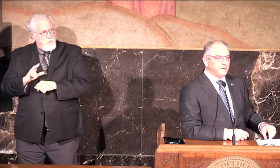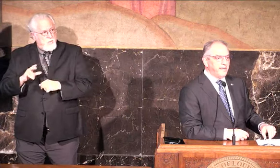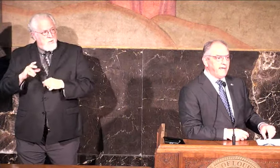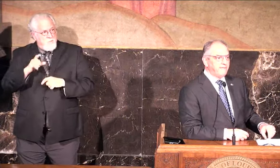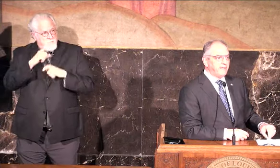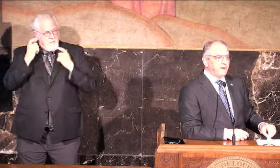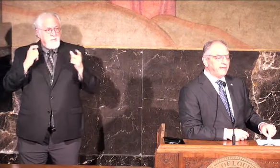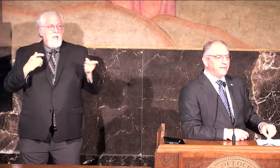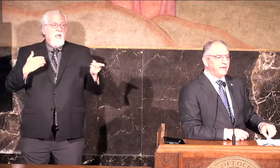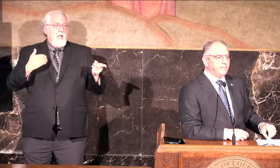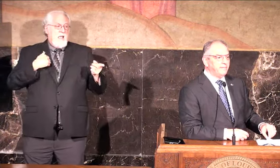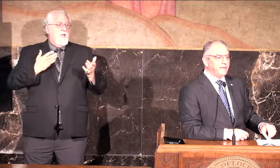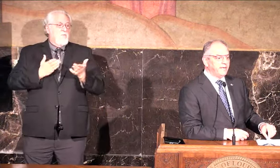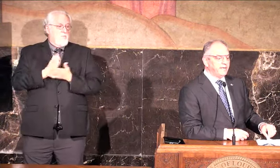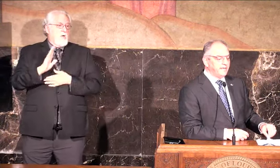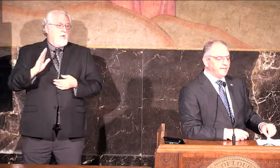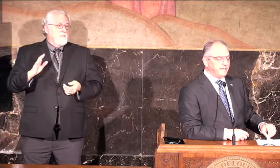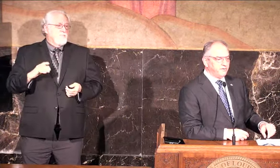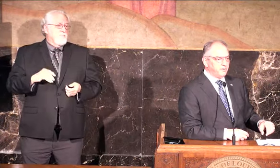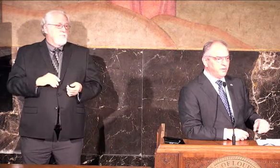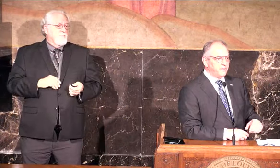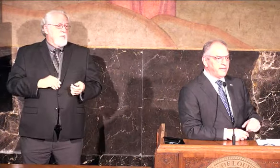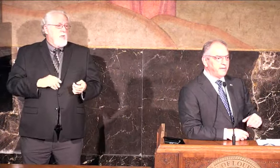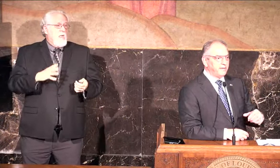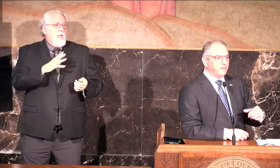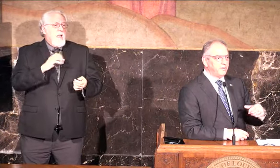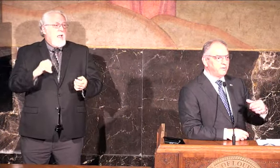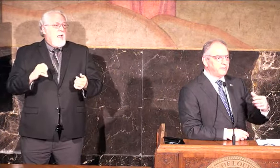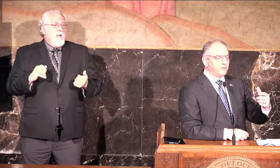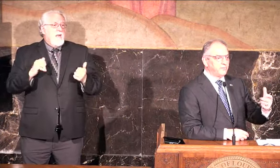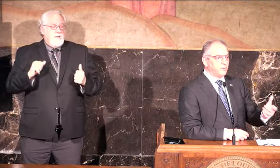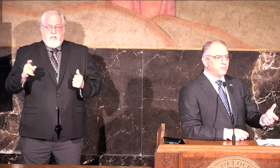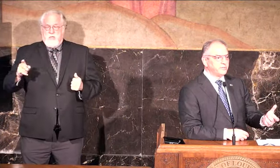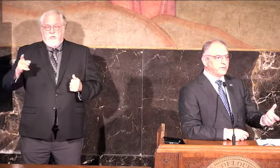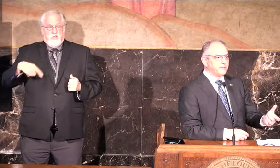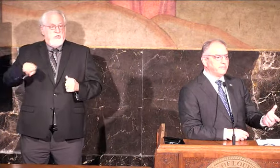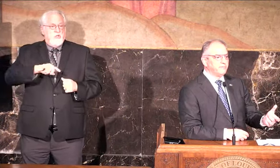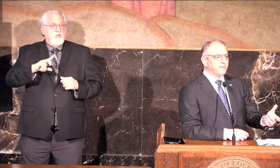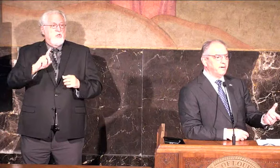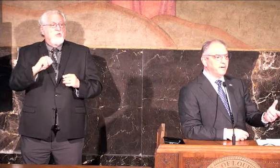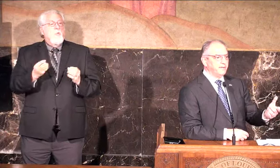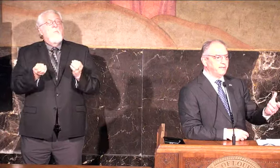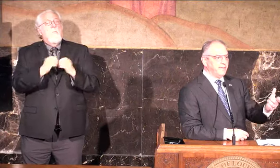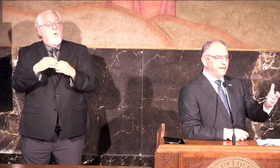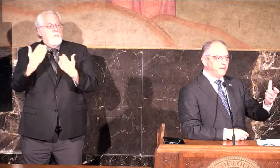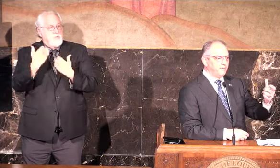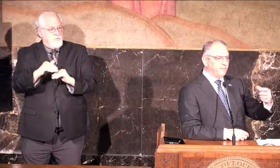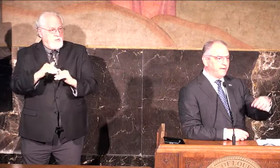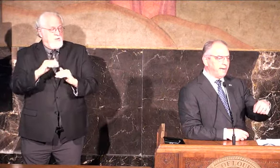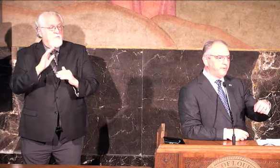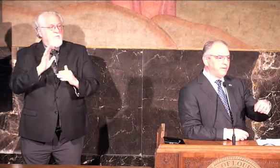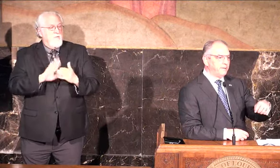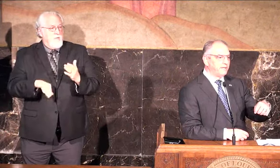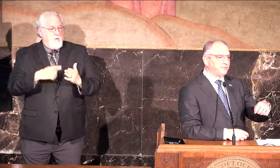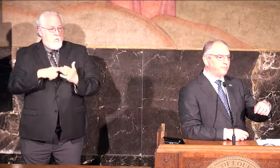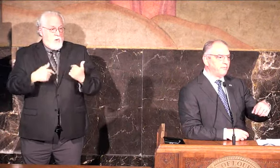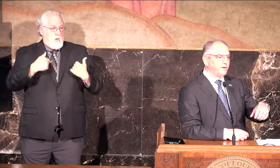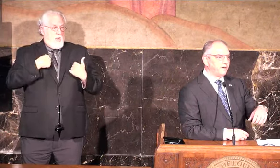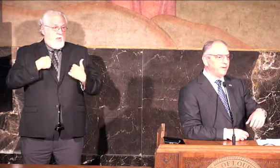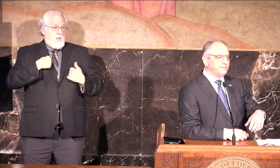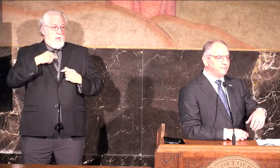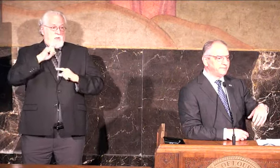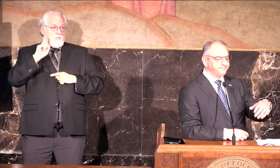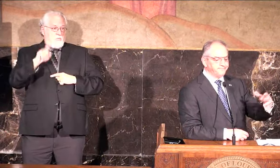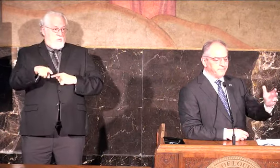Well, they certainly have that right, and as you know, they can do things that are more restrictive than what I put in place through